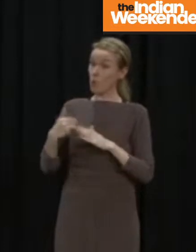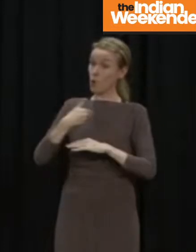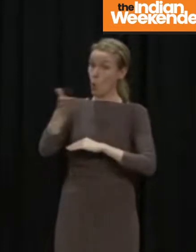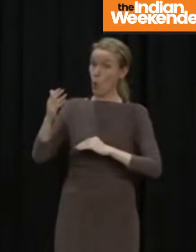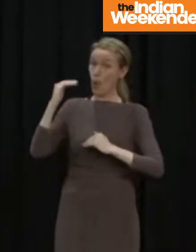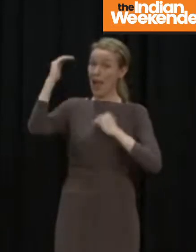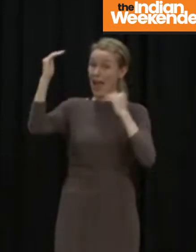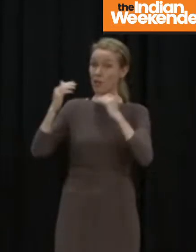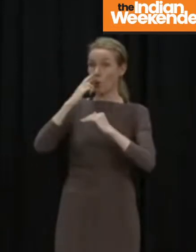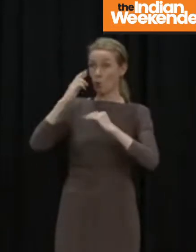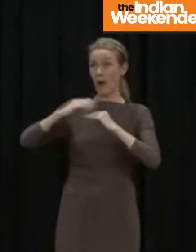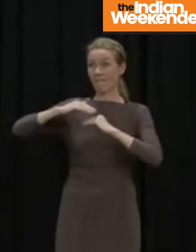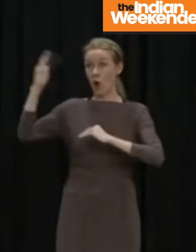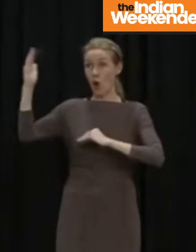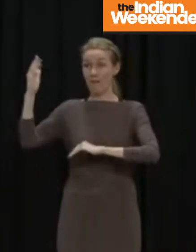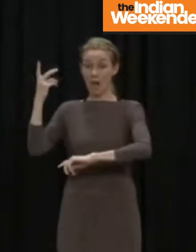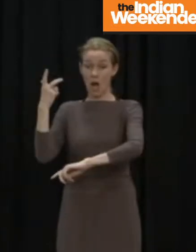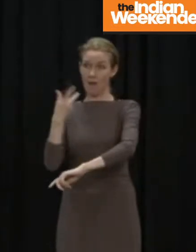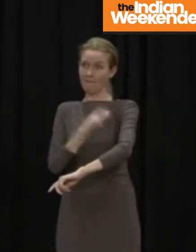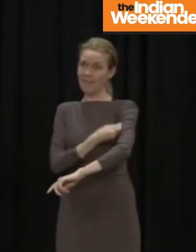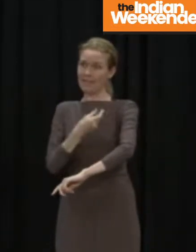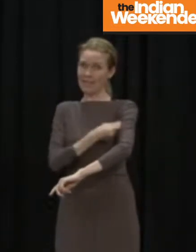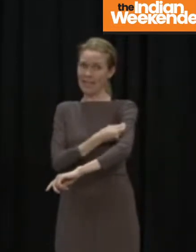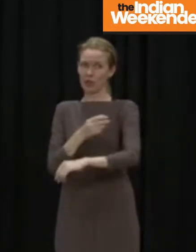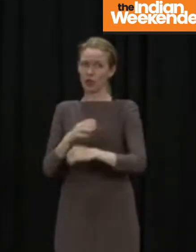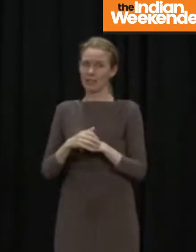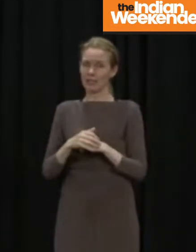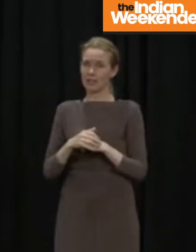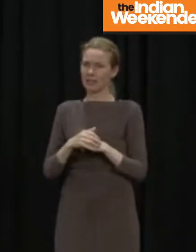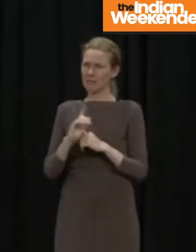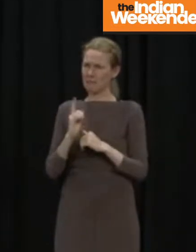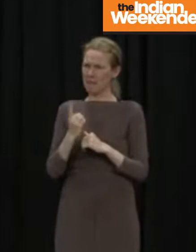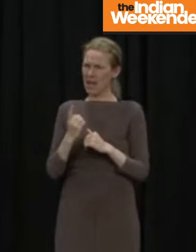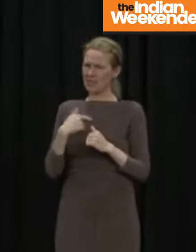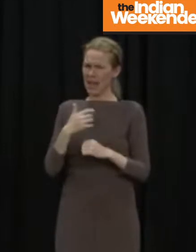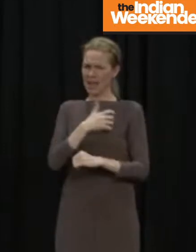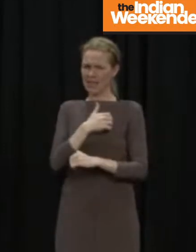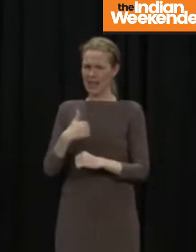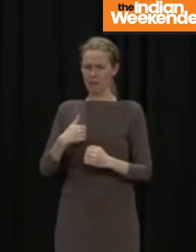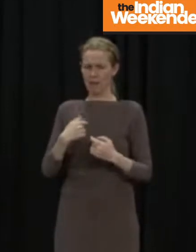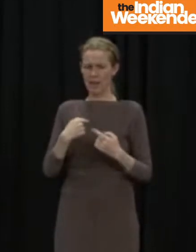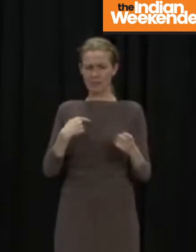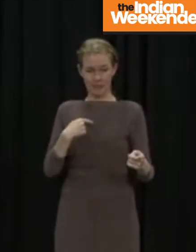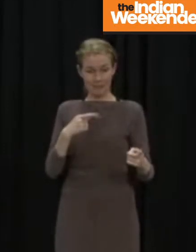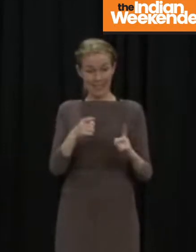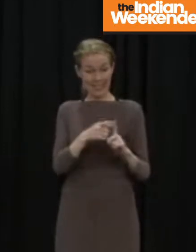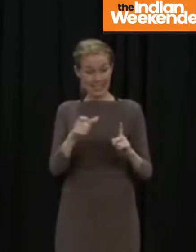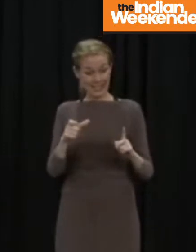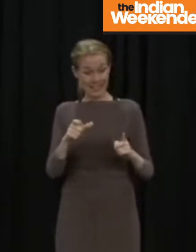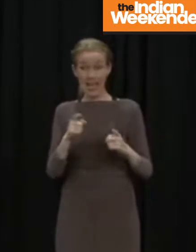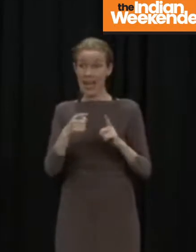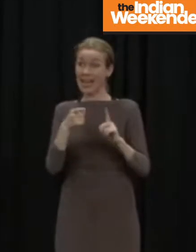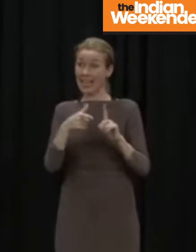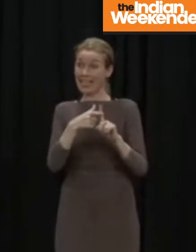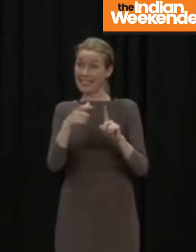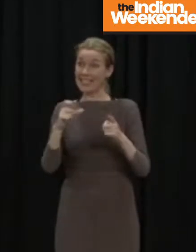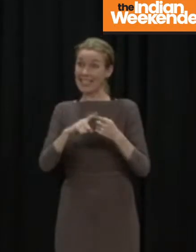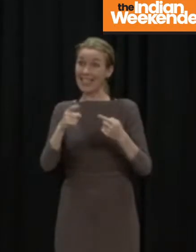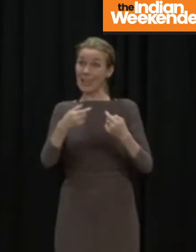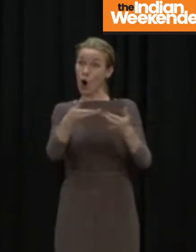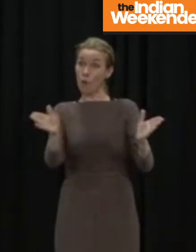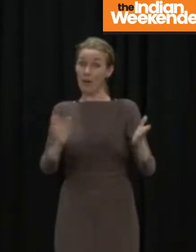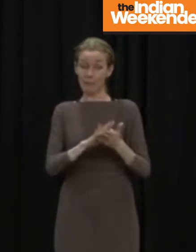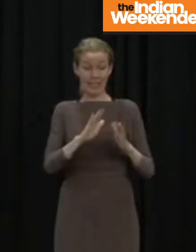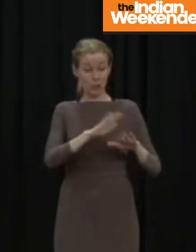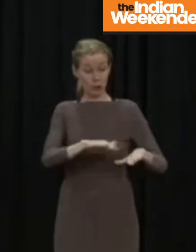were children sent back to ECE centres when parents had no idea the vaccination threshold of staff? and no idea the